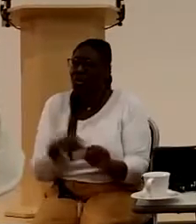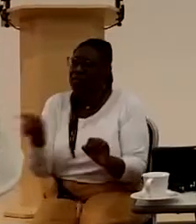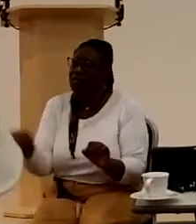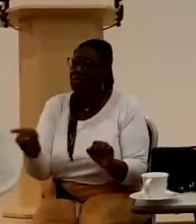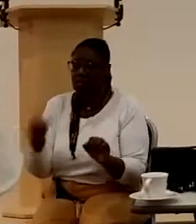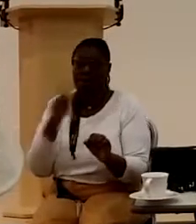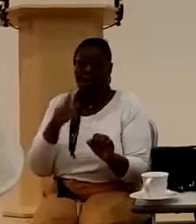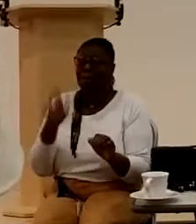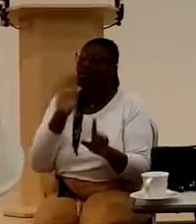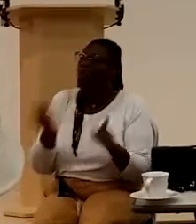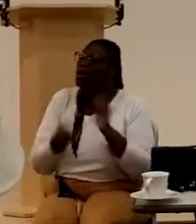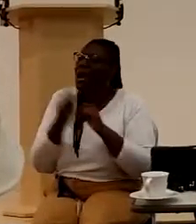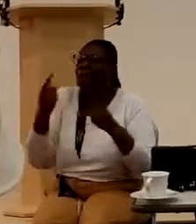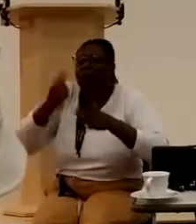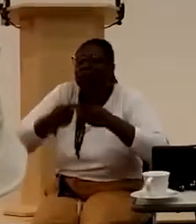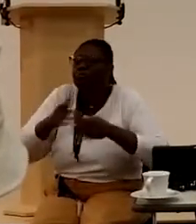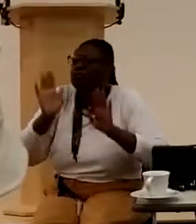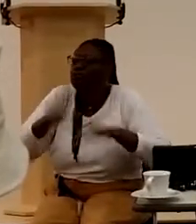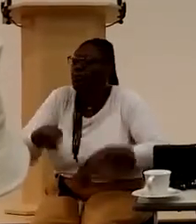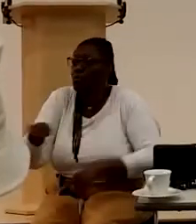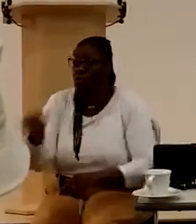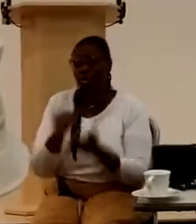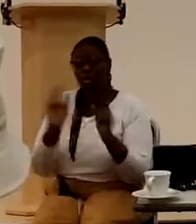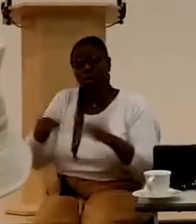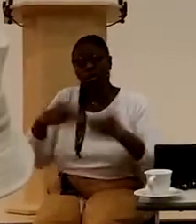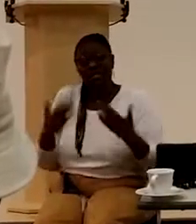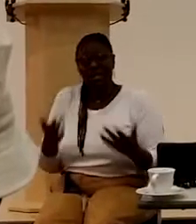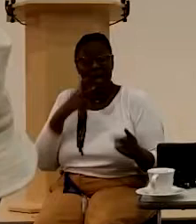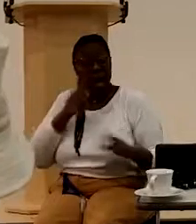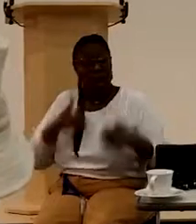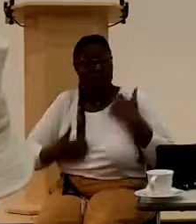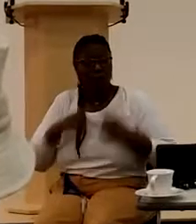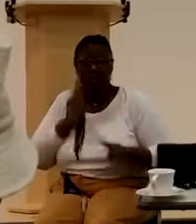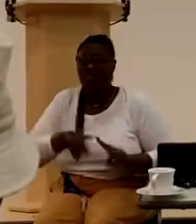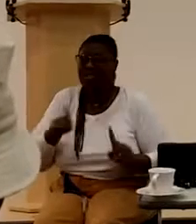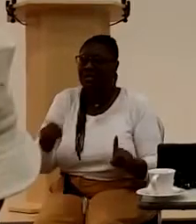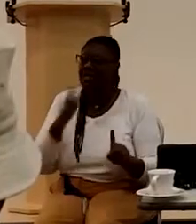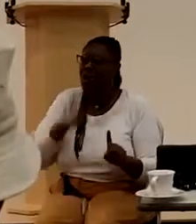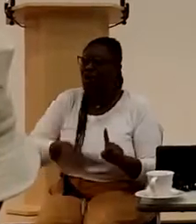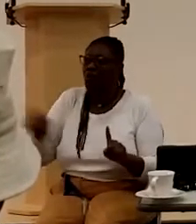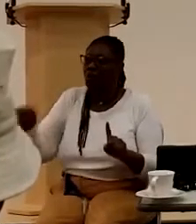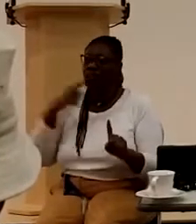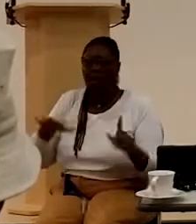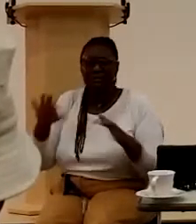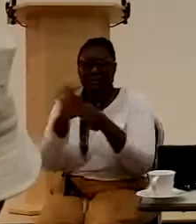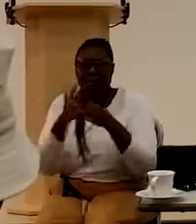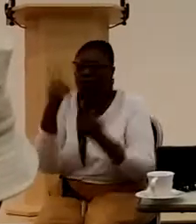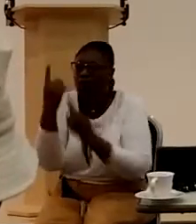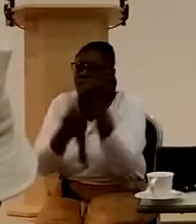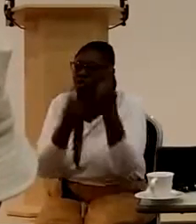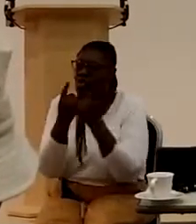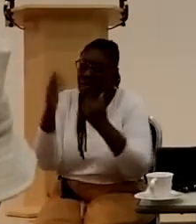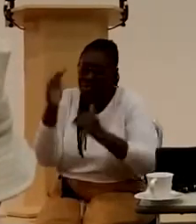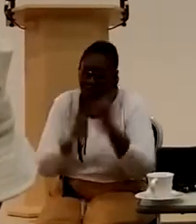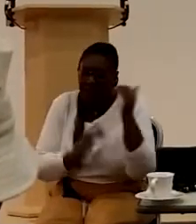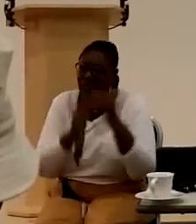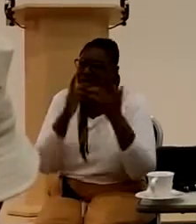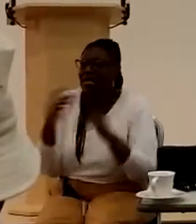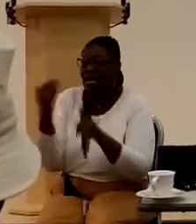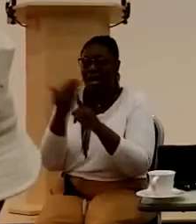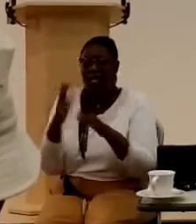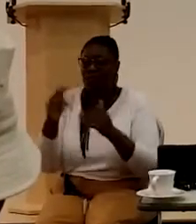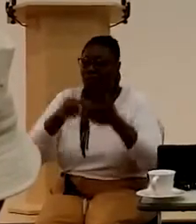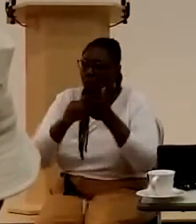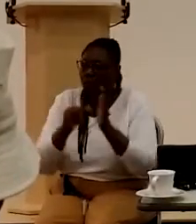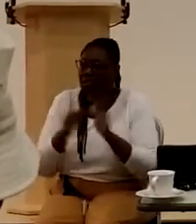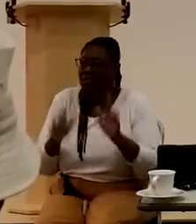win, but it won't happen overnight. So today I look forward to a day of taking nourishment from each other, to building and to